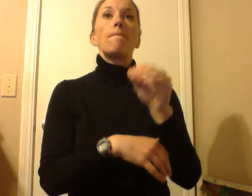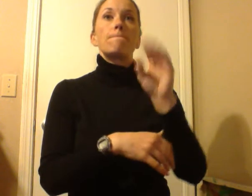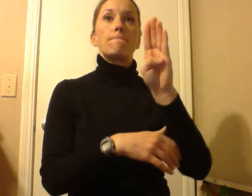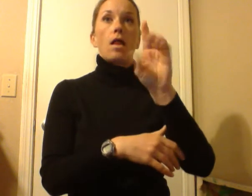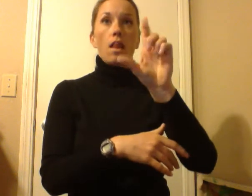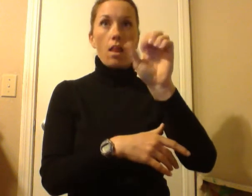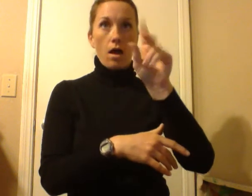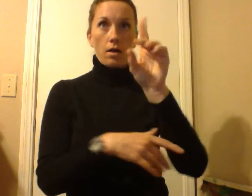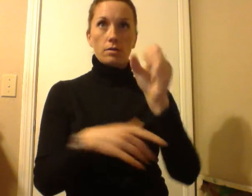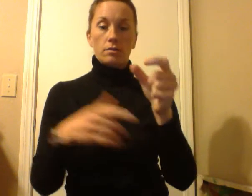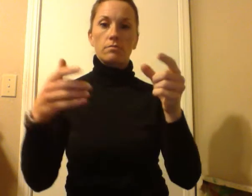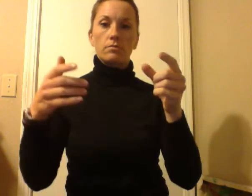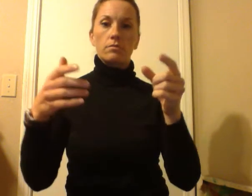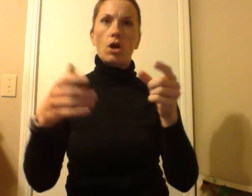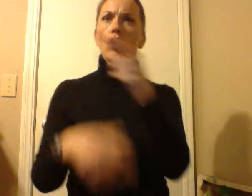Are you listening?